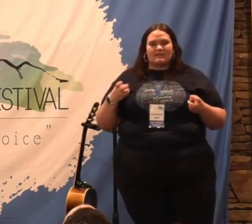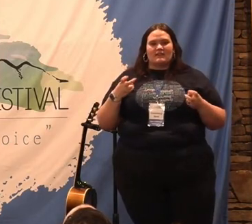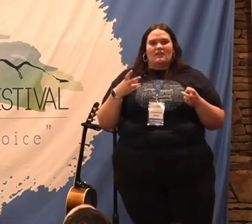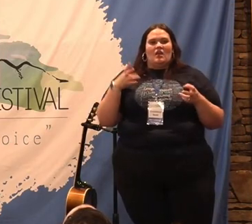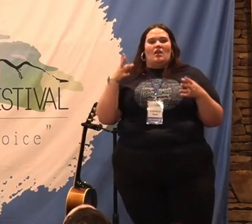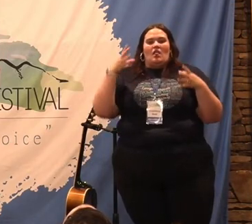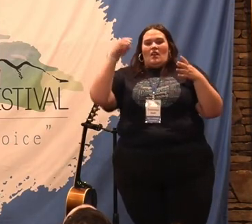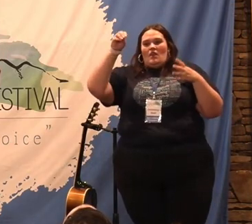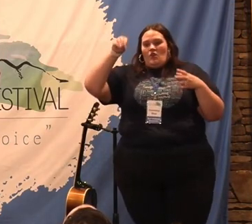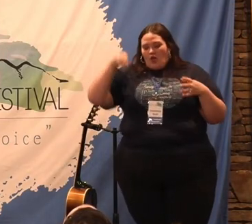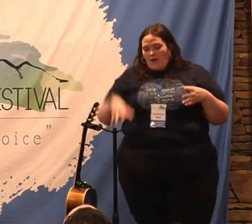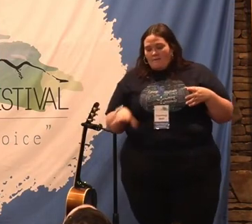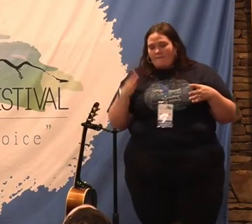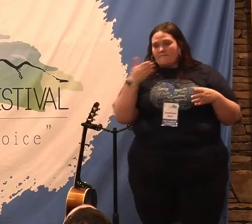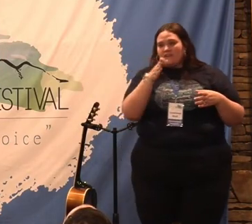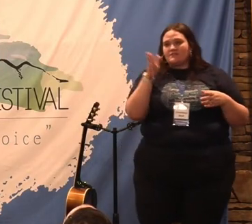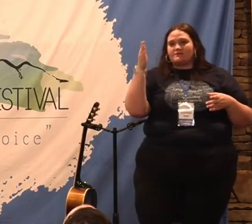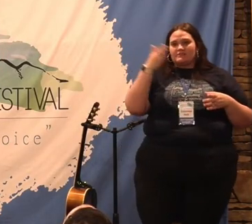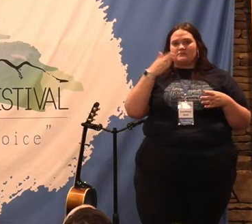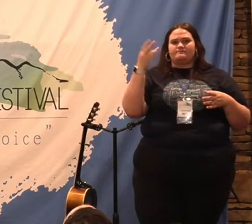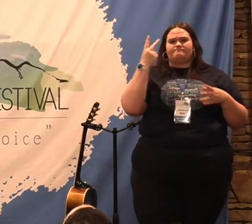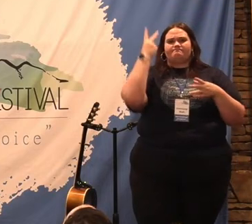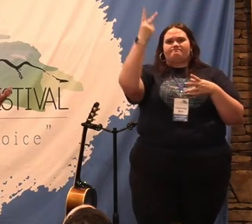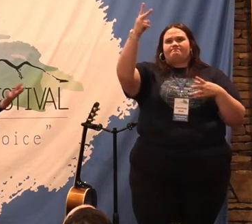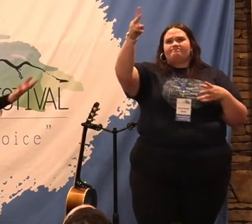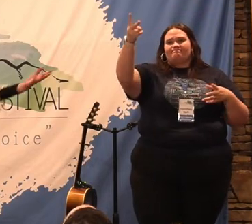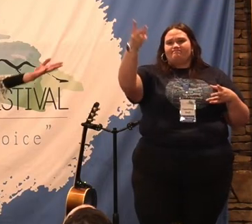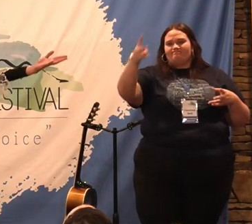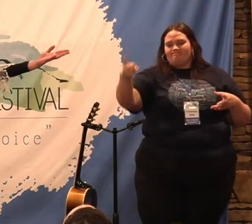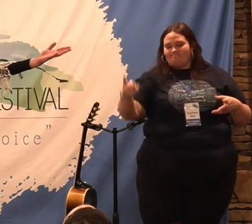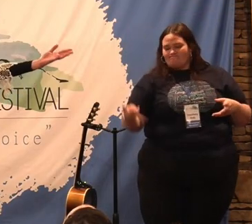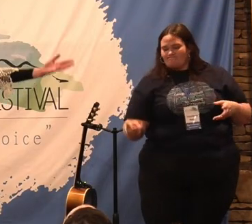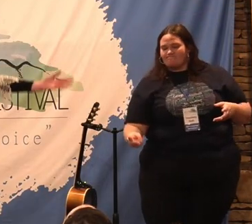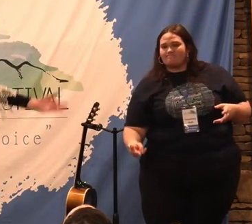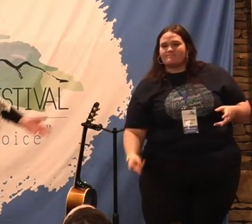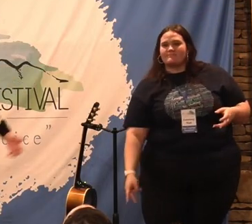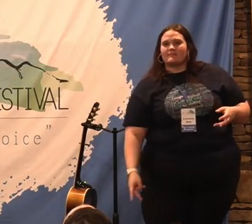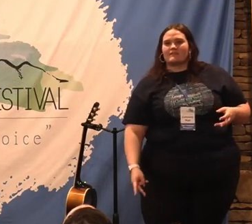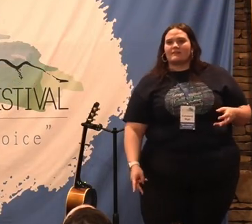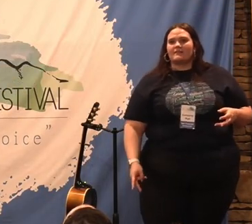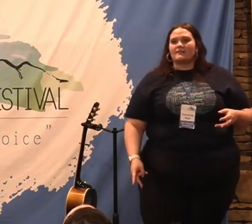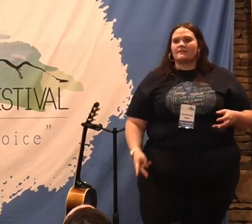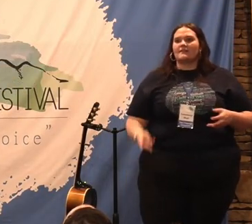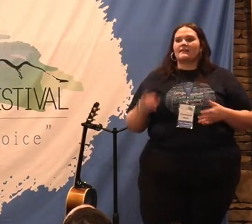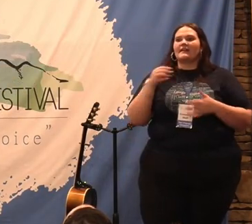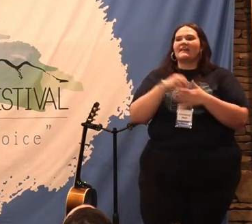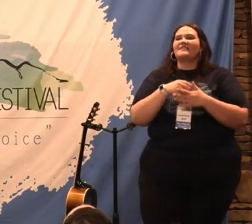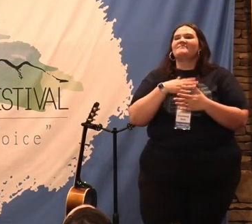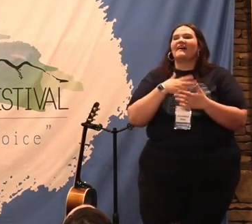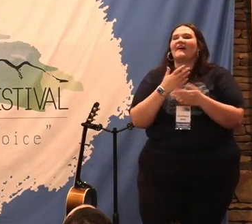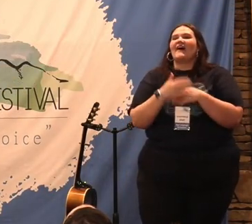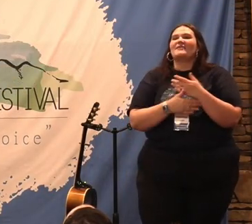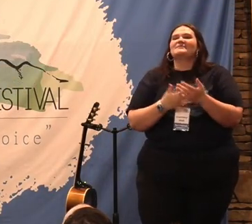fish fell down, down, down, down, down, down, down, right into my waiting